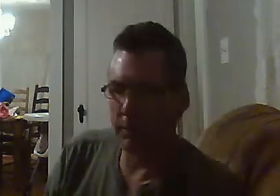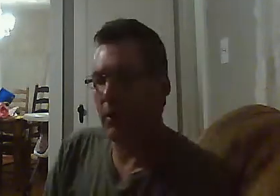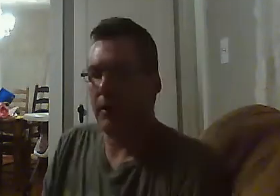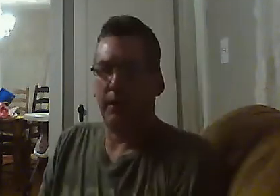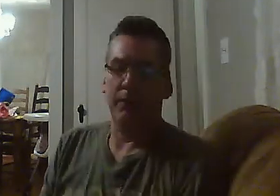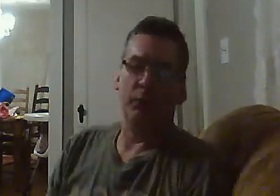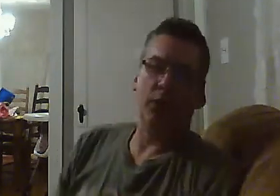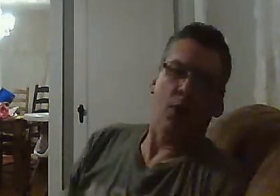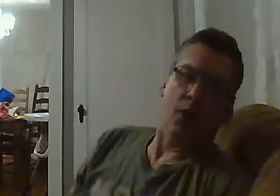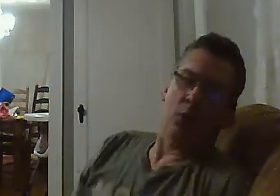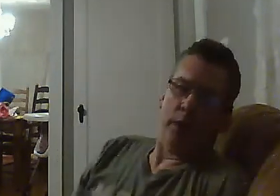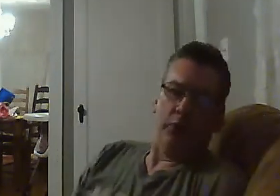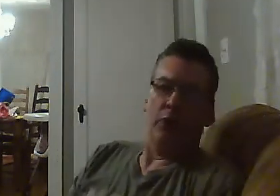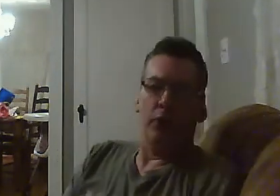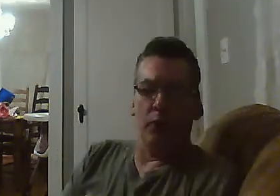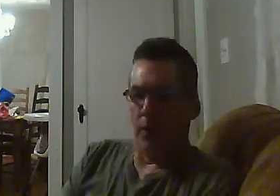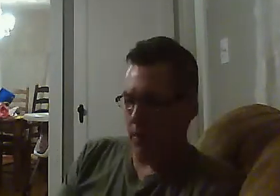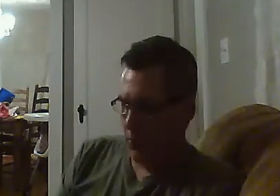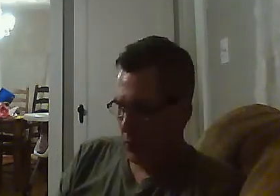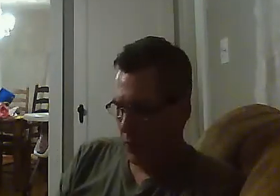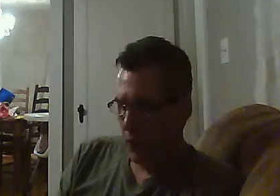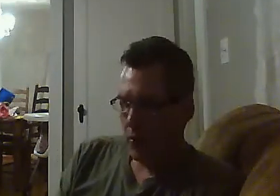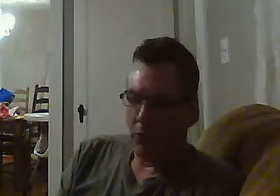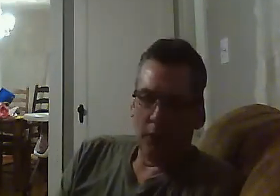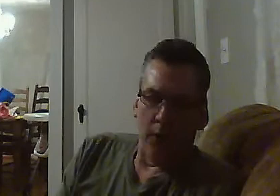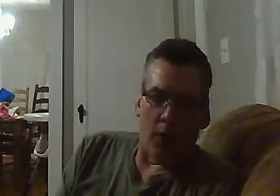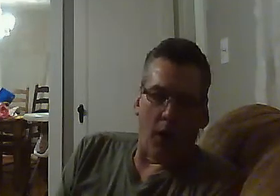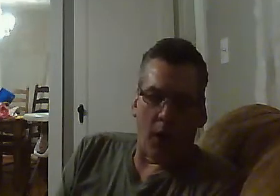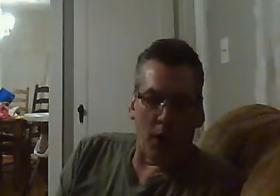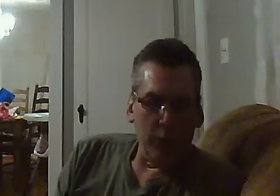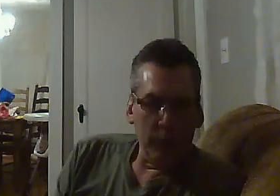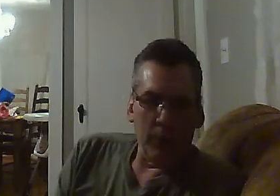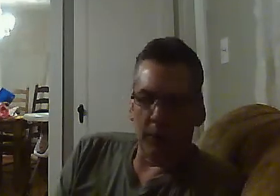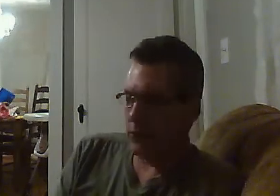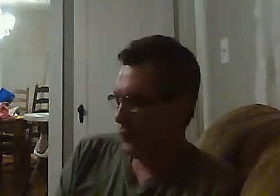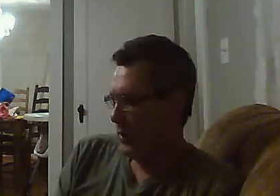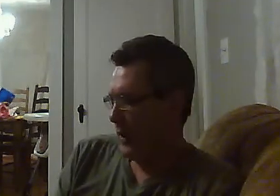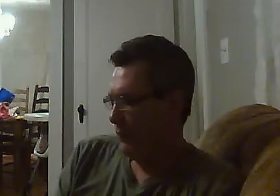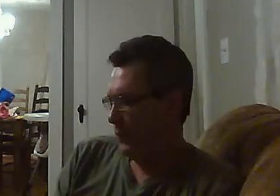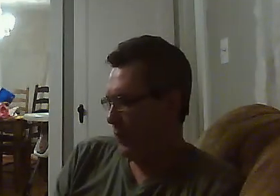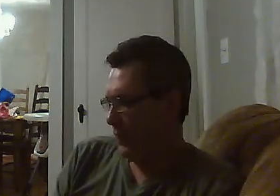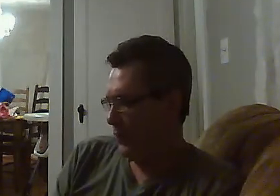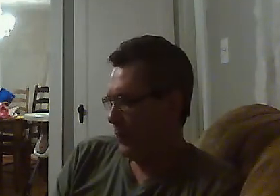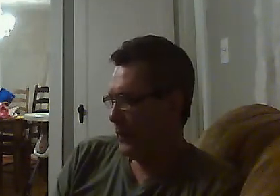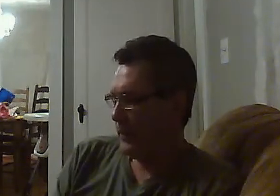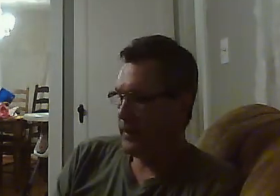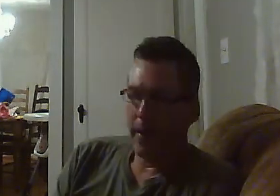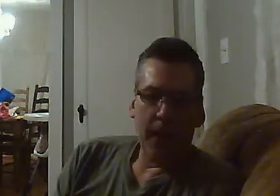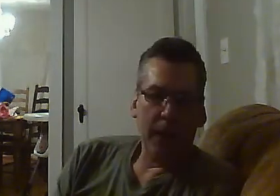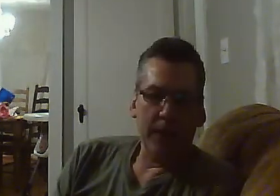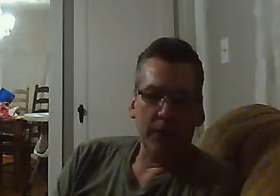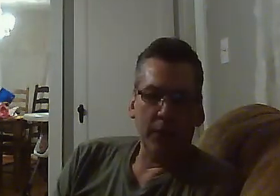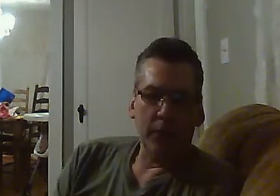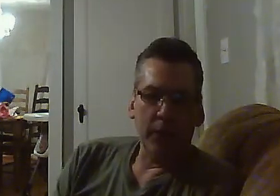plugging. And if we go all the way to June, we're going to cover all your books every single day until